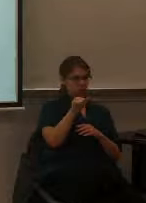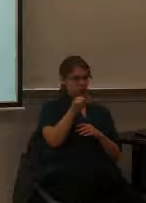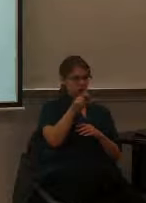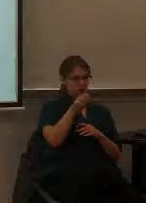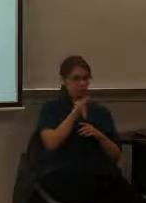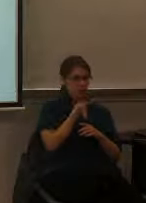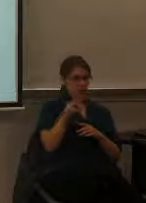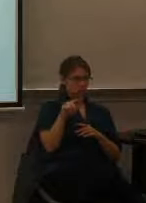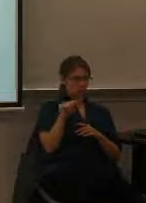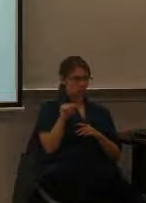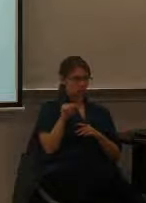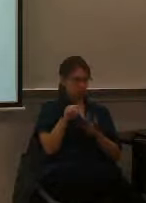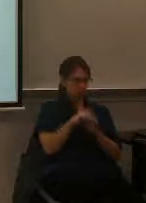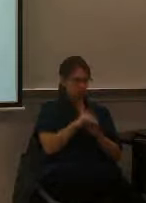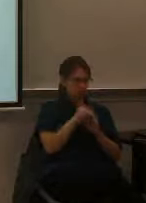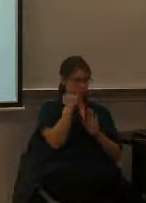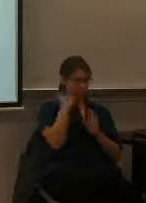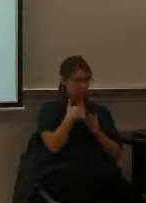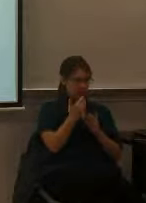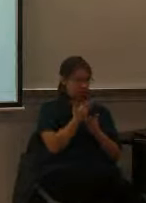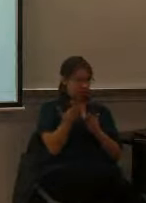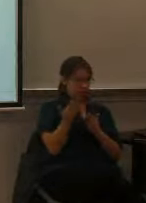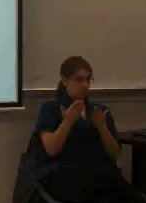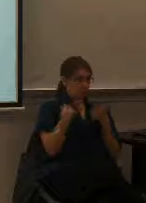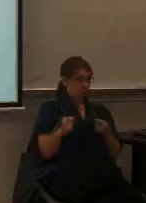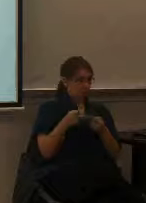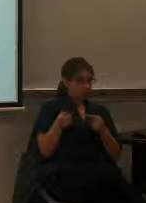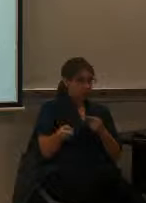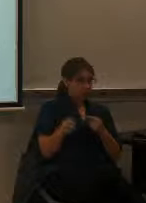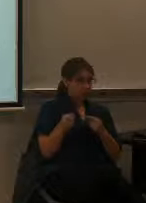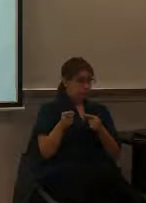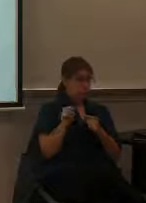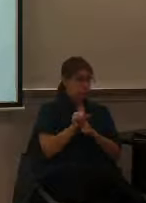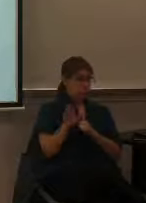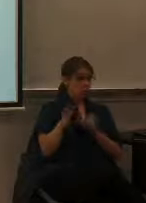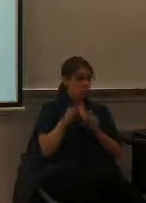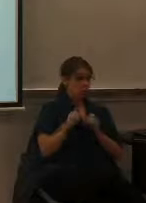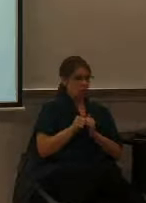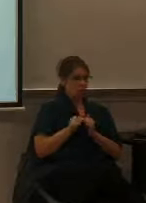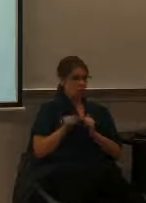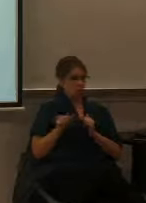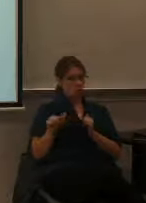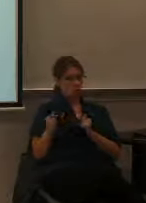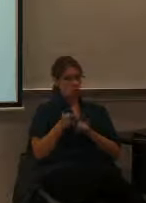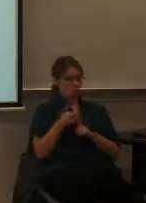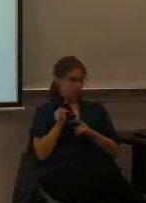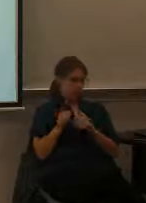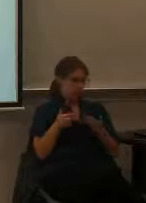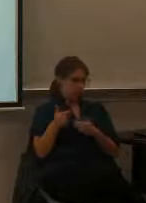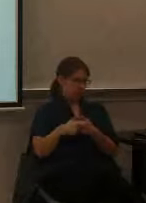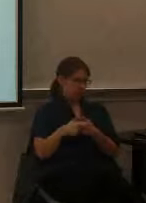and if there's something that might harm them, work their way away from it over time.